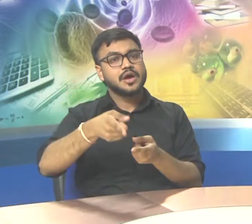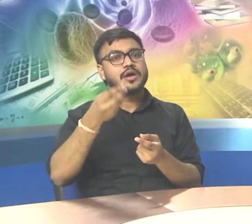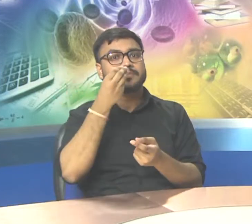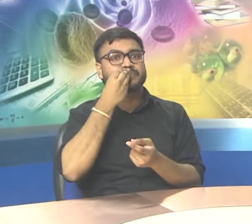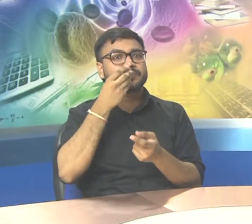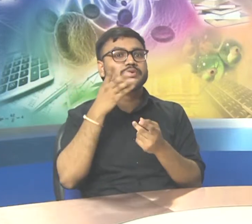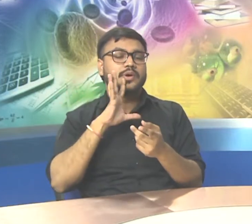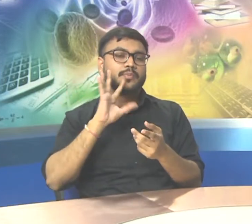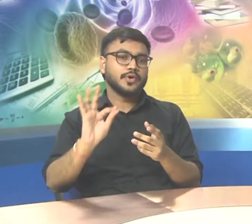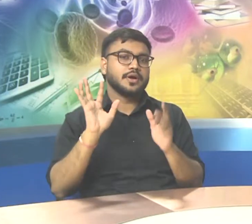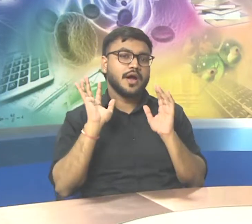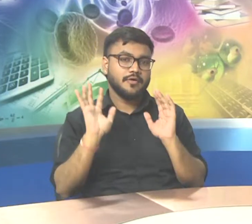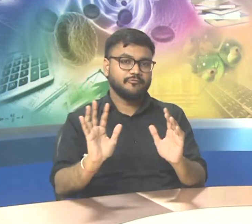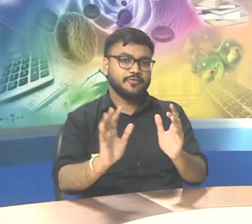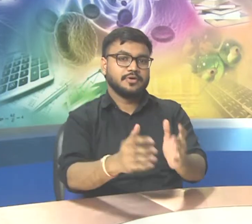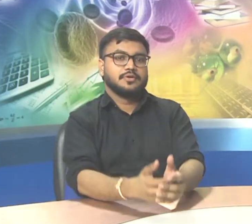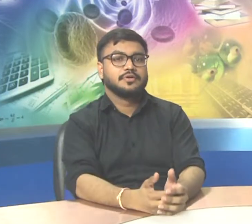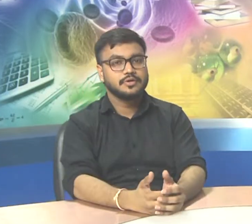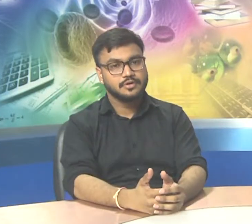or marriage celebrations.